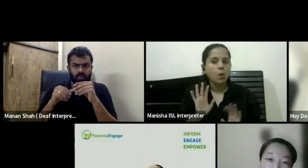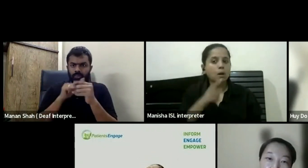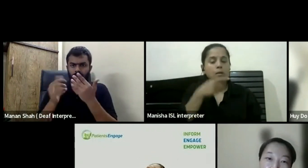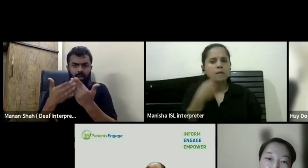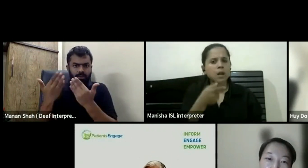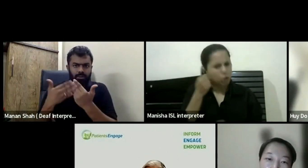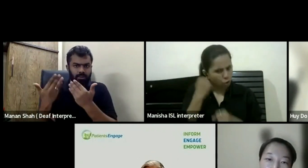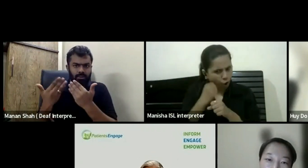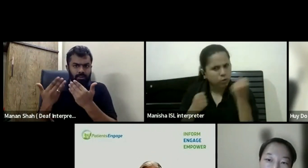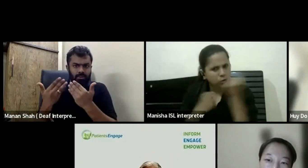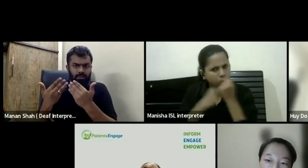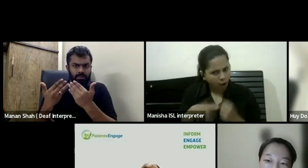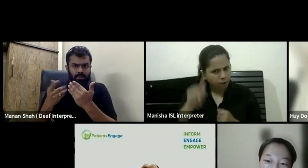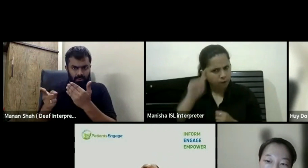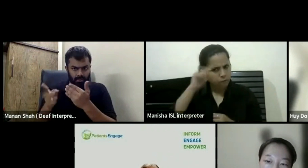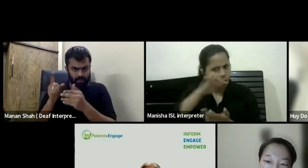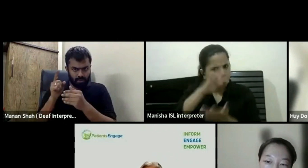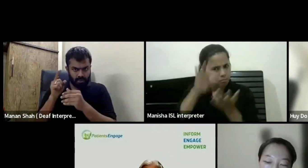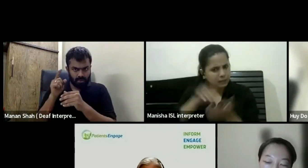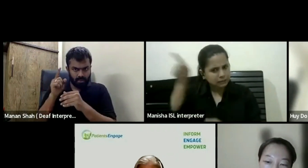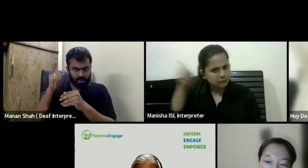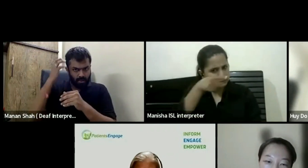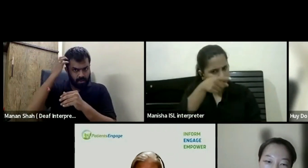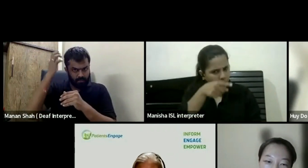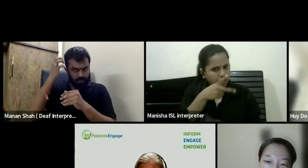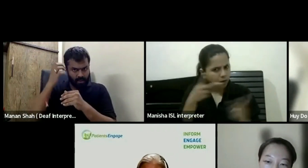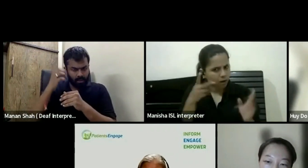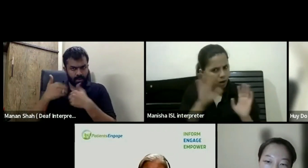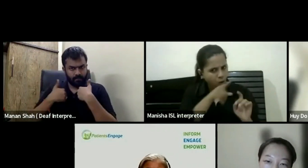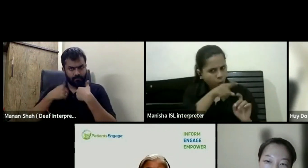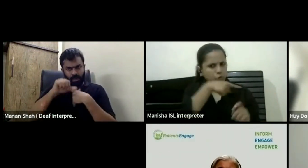which is available for this kind of treatments, or how is it managed there?